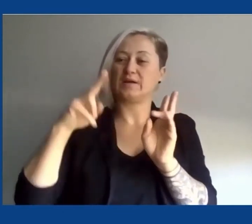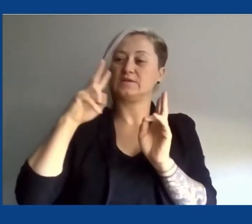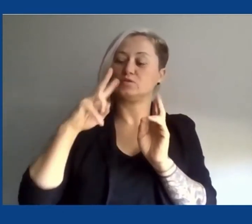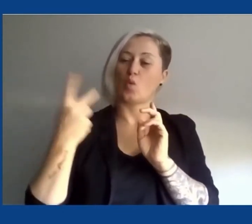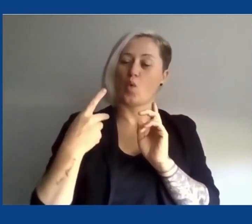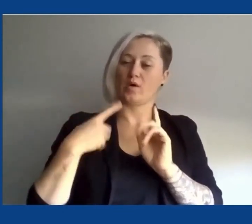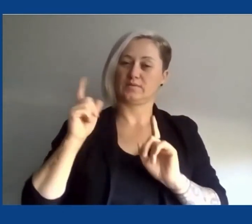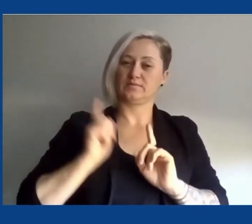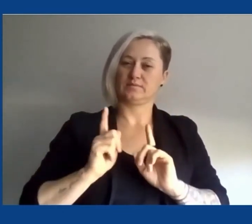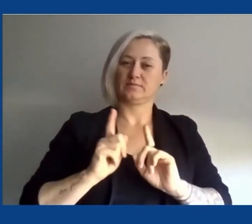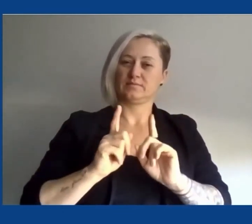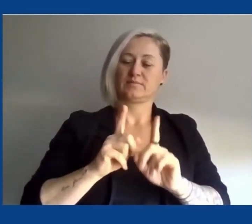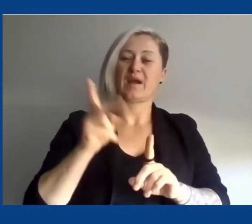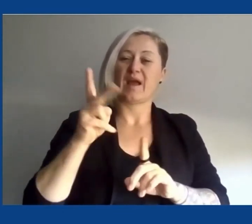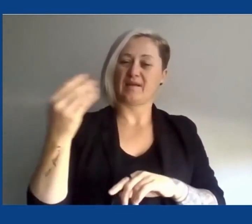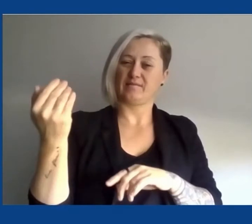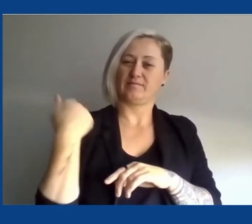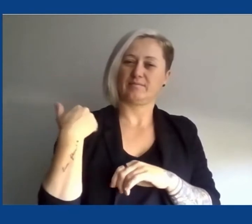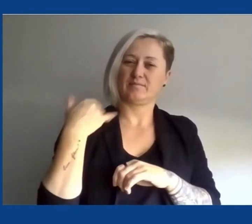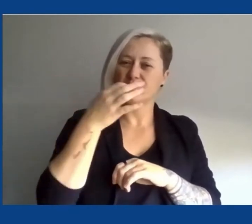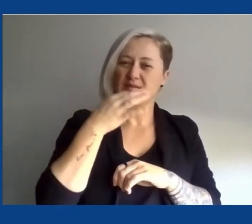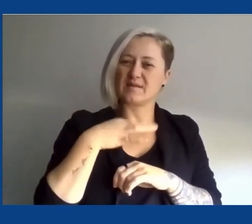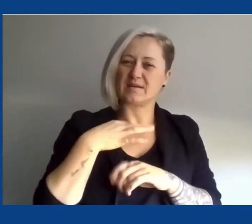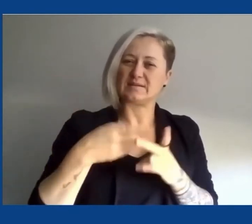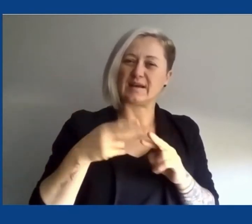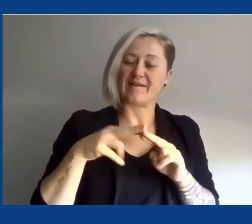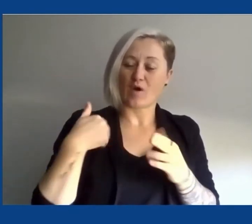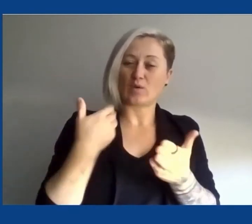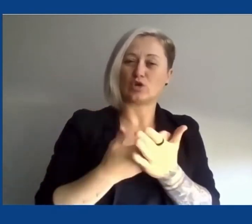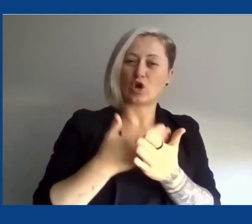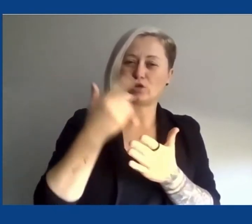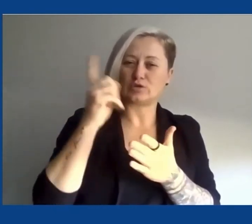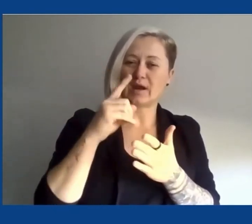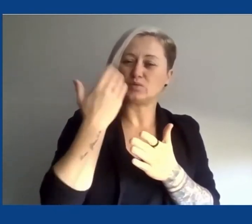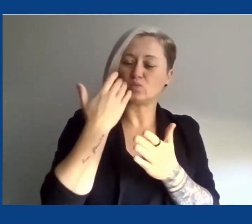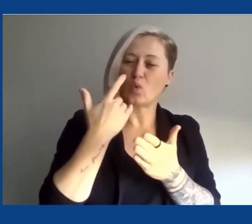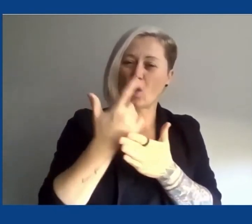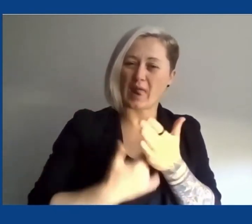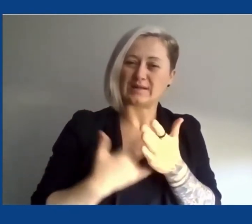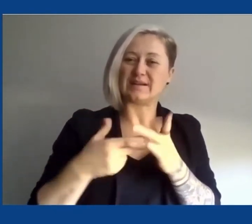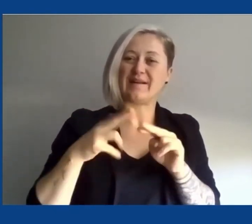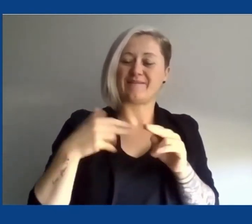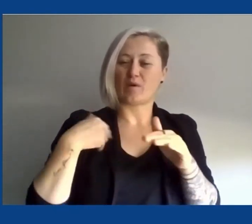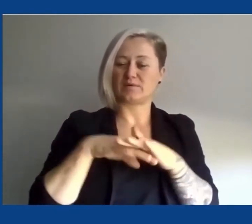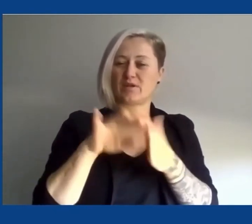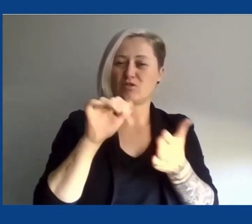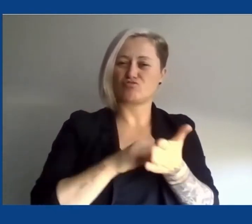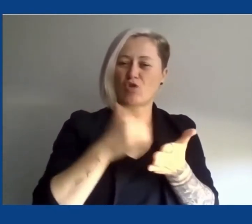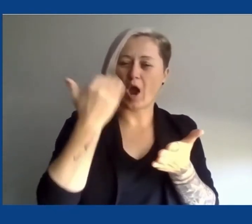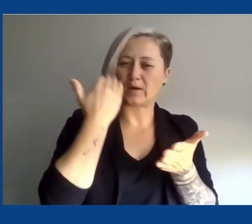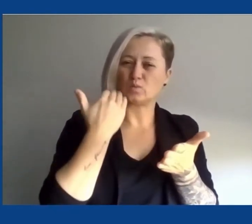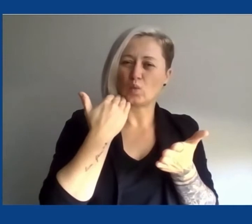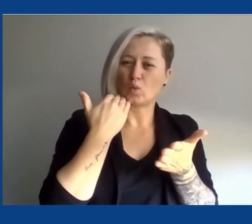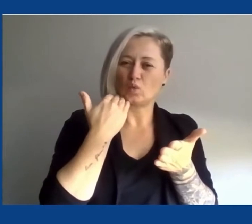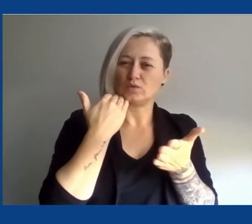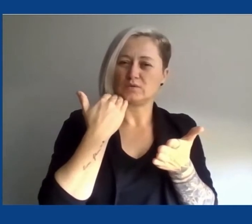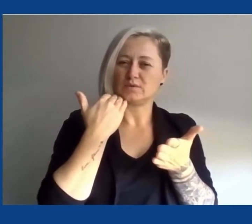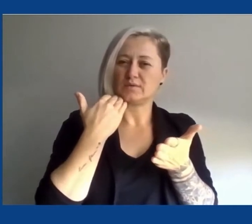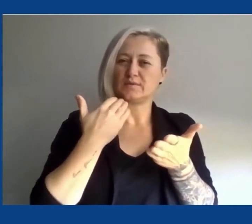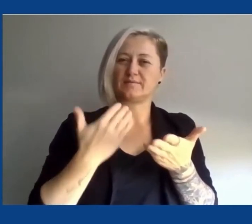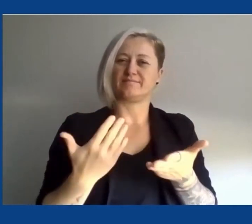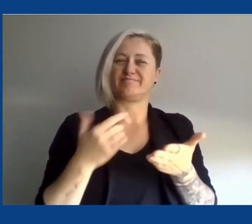they again asked whether I was on today's court list and if I was in the right court. And look, that's almost some